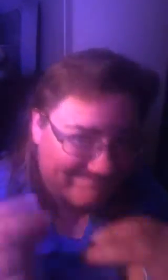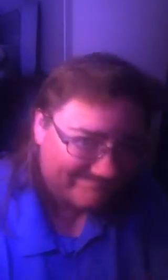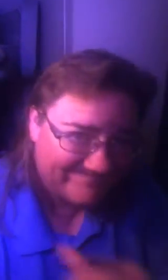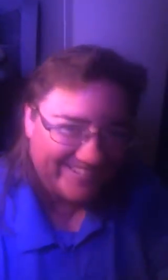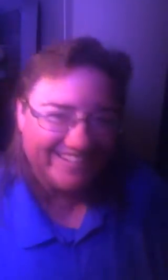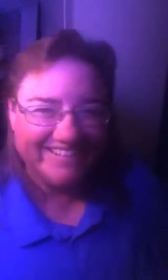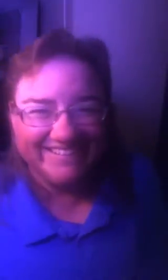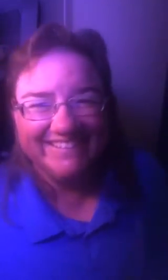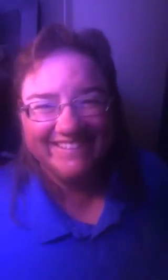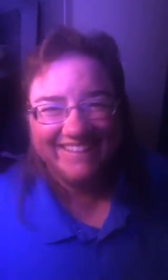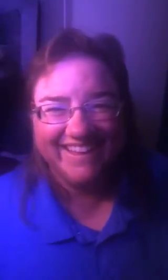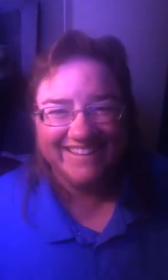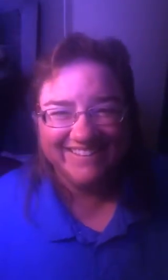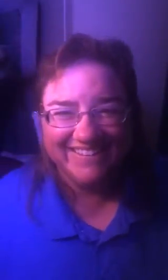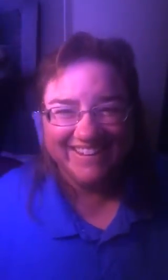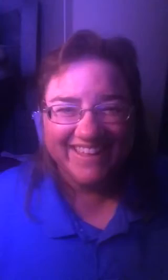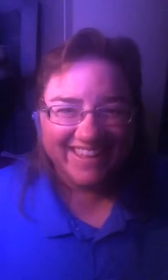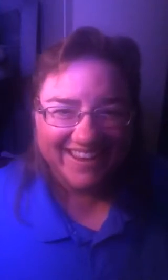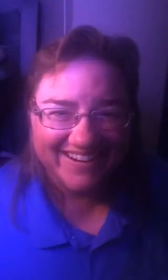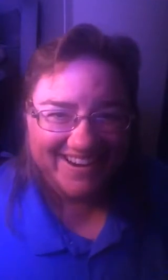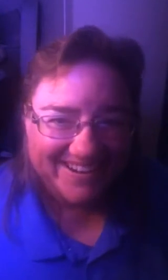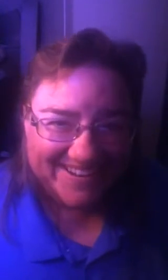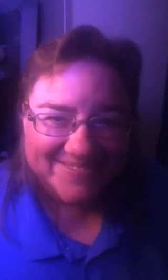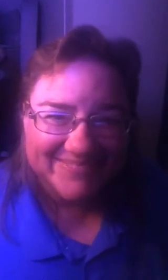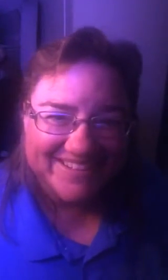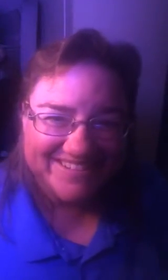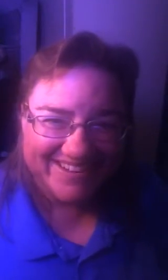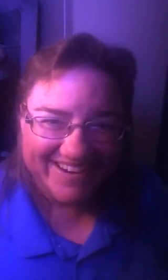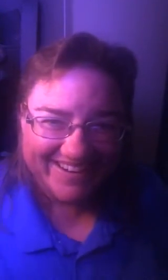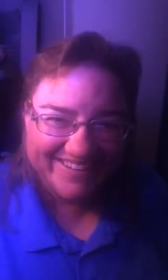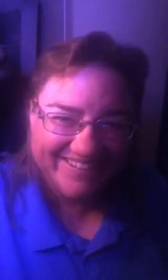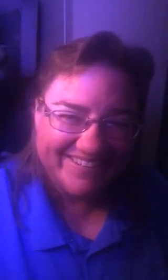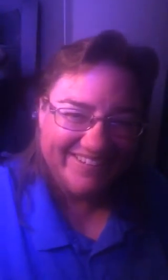Hallelujah. All right. Bless your day.